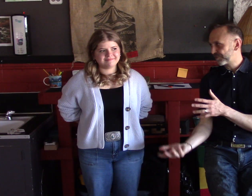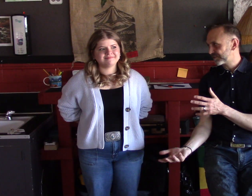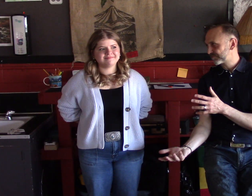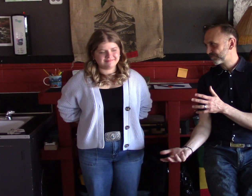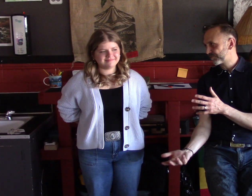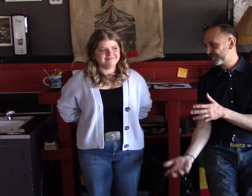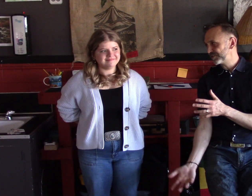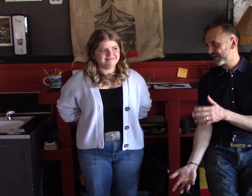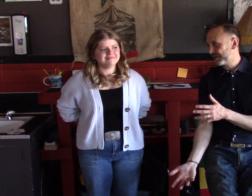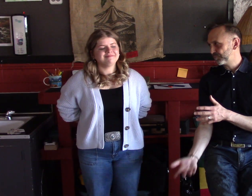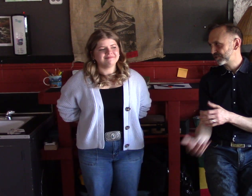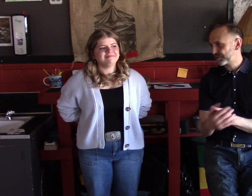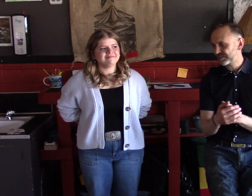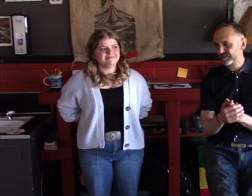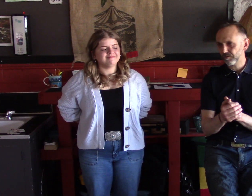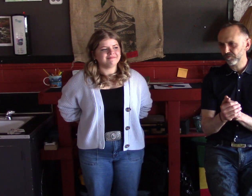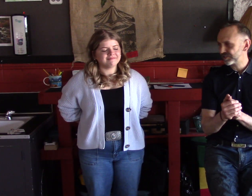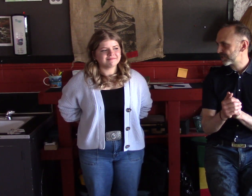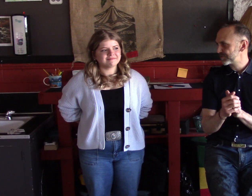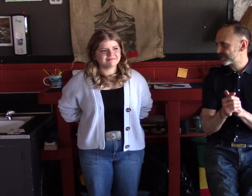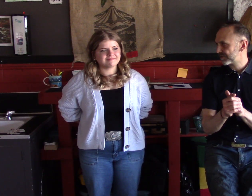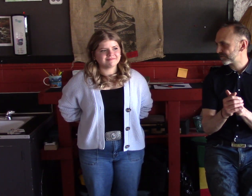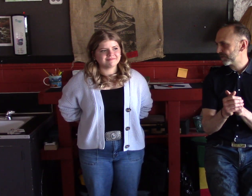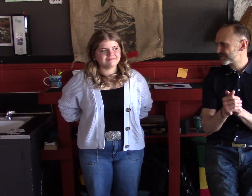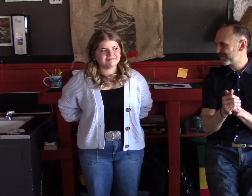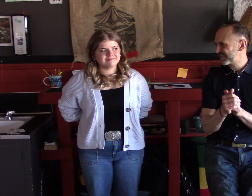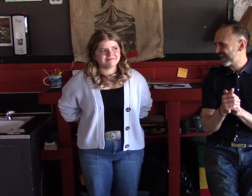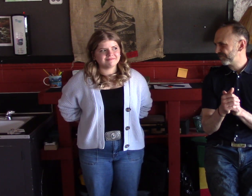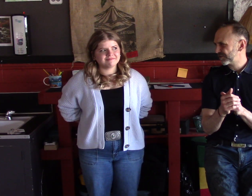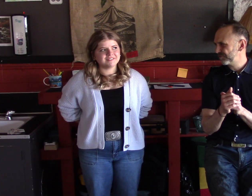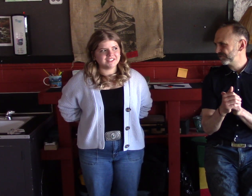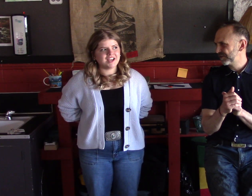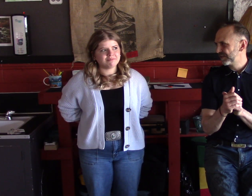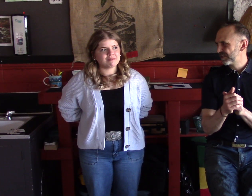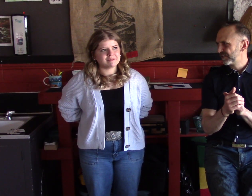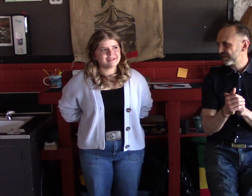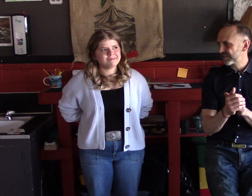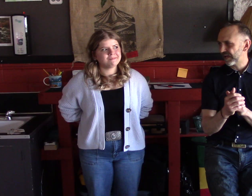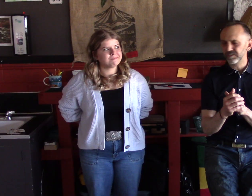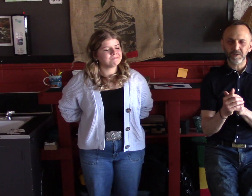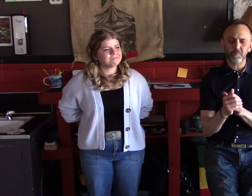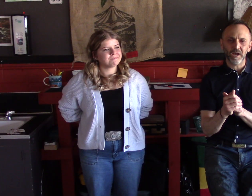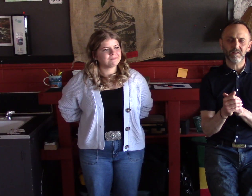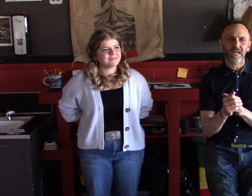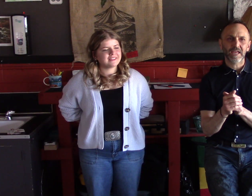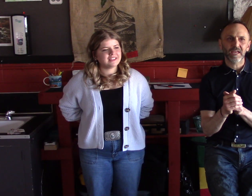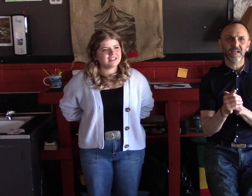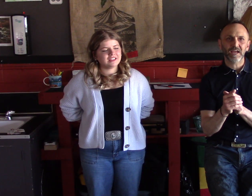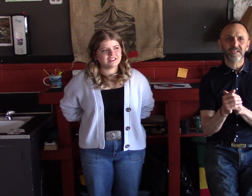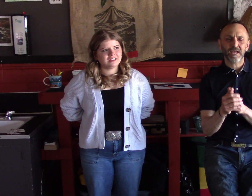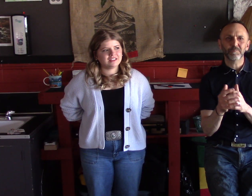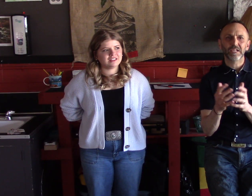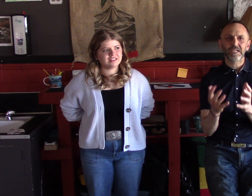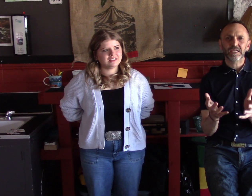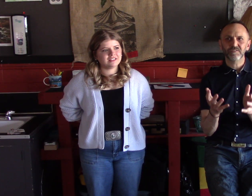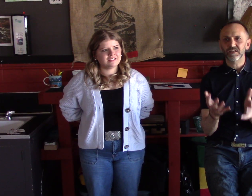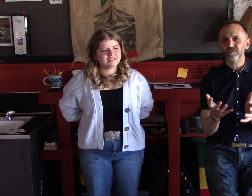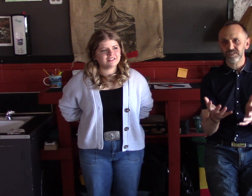this first time, which was, oh geez, almost a month and a half ago. Yeah, probably. Yeah, it's been a while, and I can't believe the difference it's